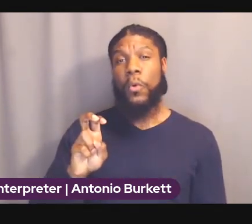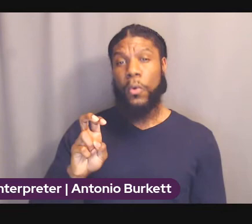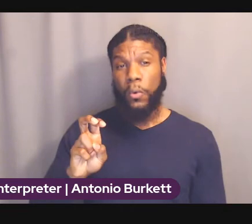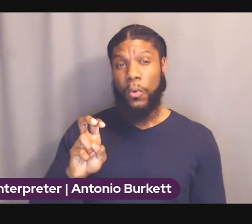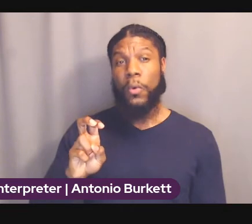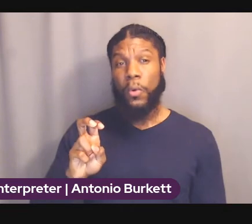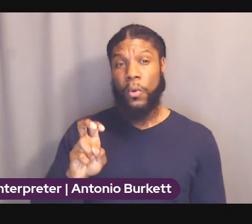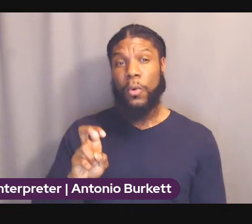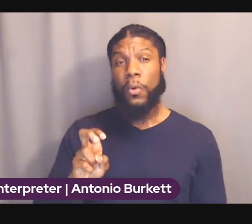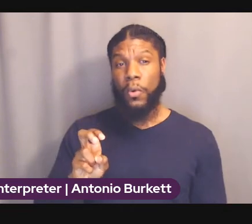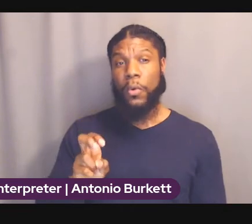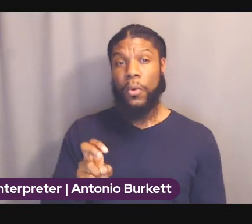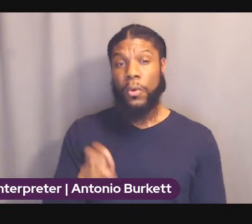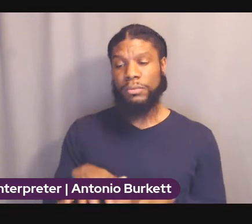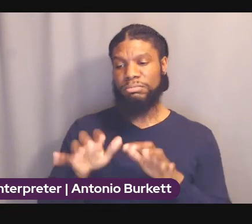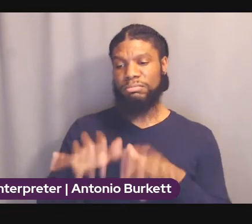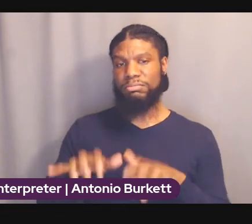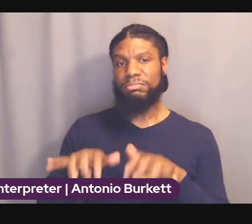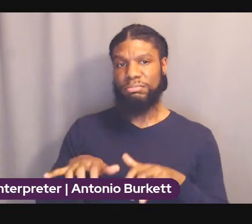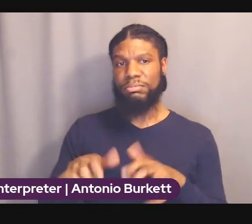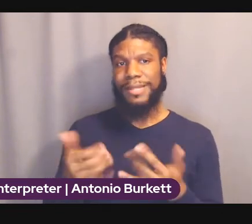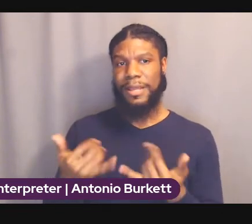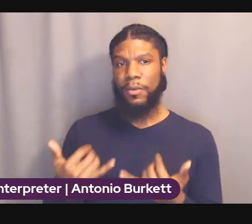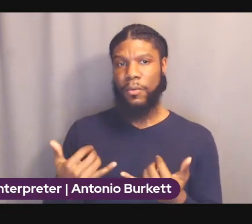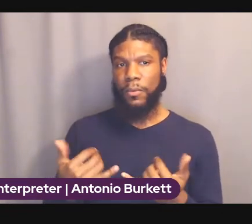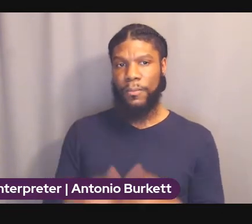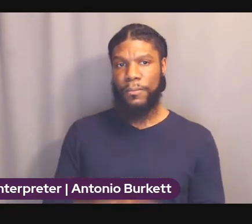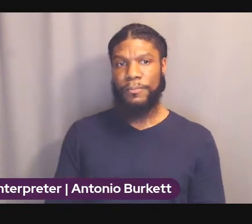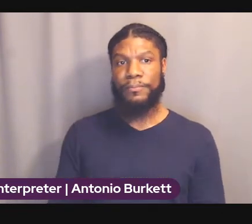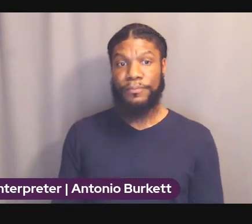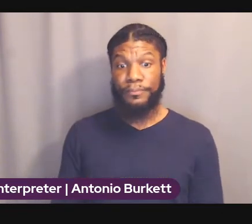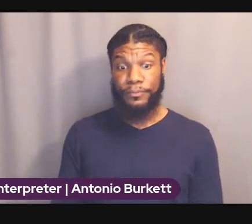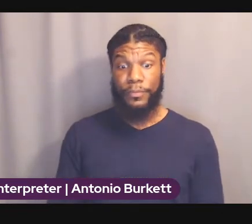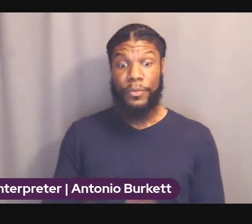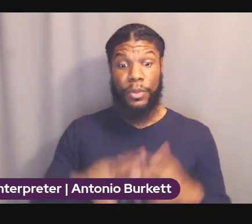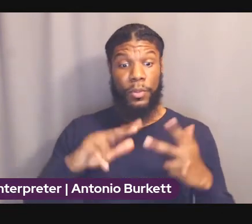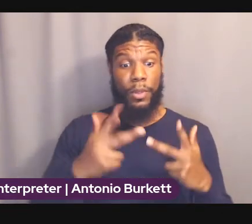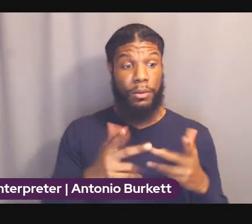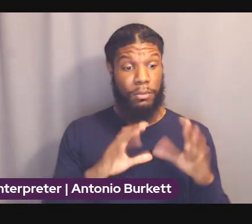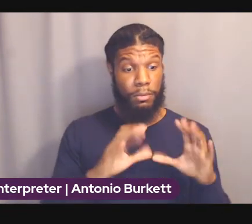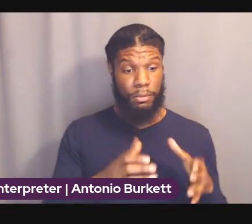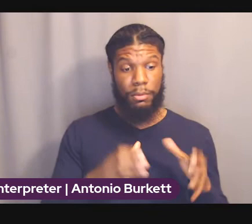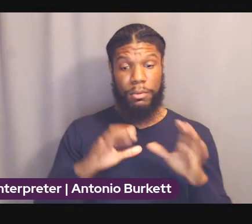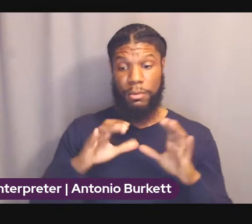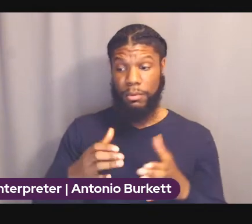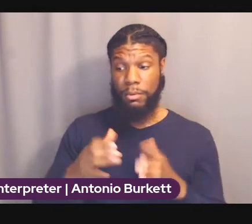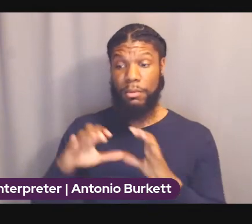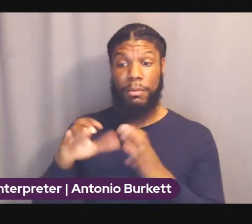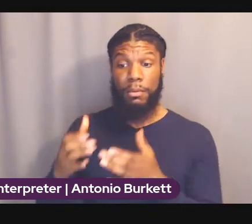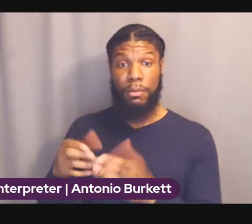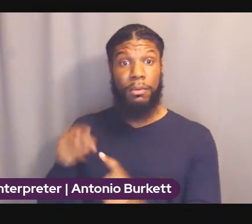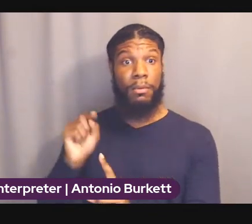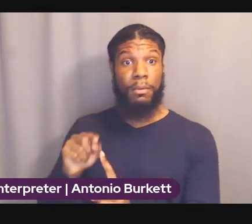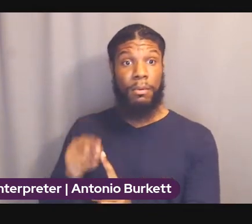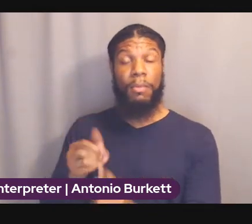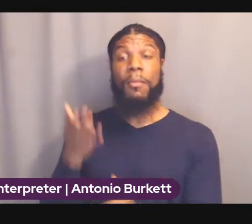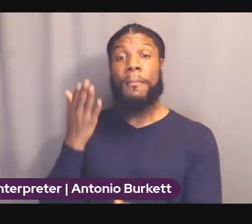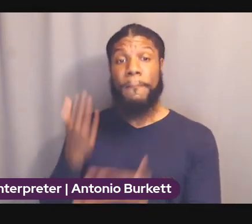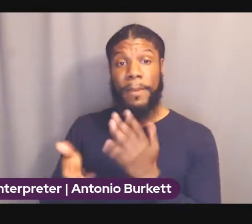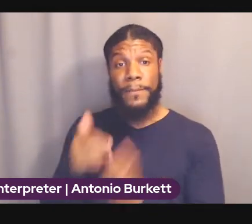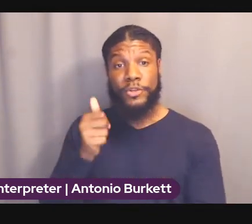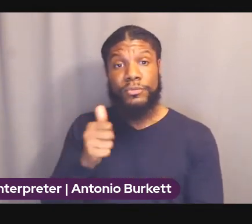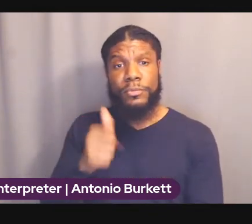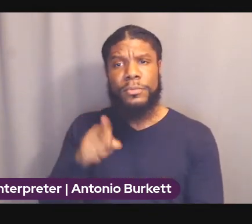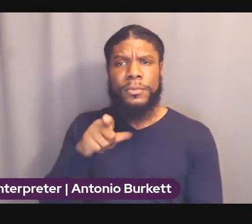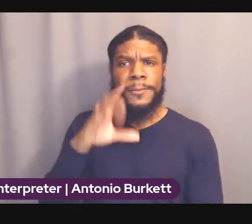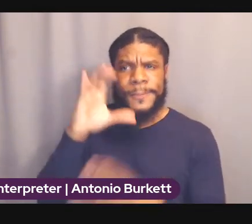in the comments. Type it in the chat, in the comments. Thirdly, maybe you're looking for a church home. Maybe you're looking for a